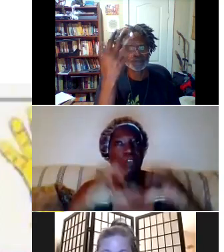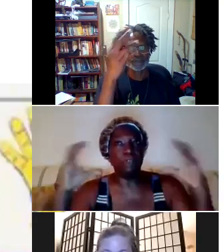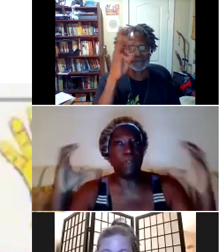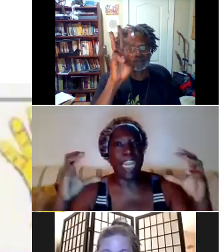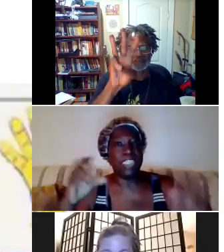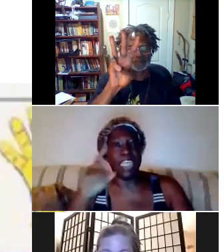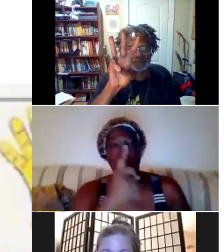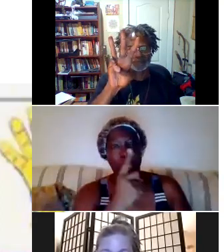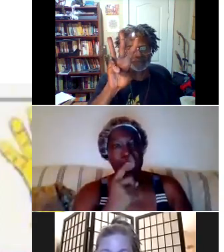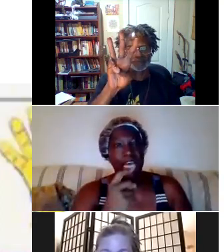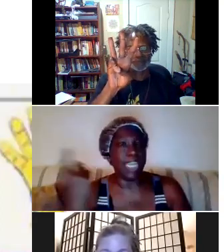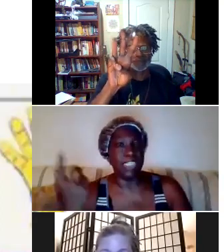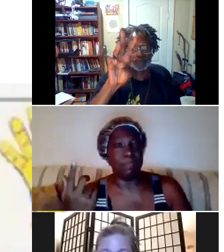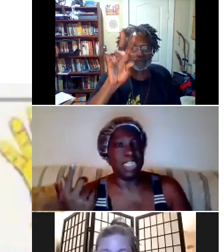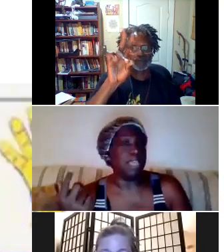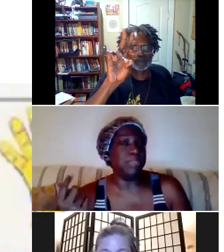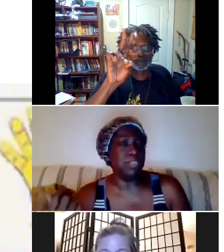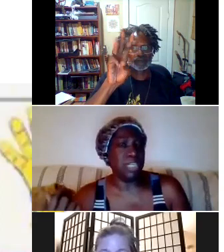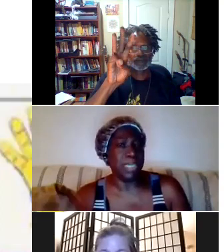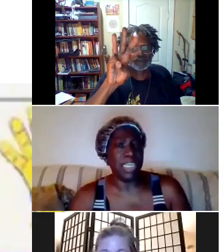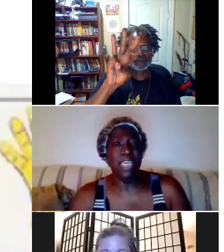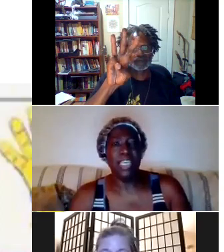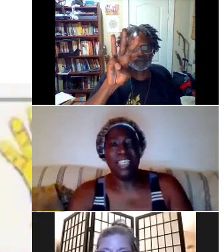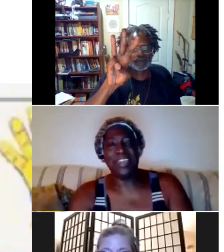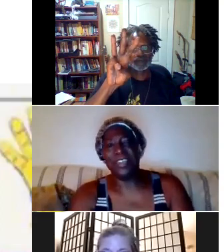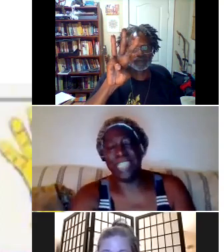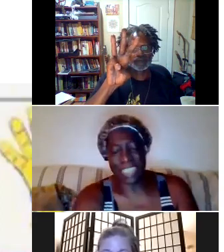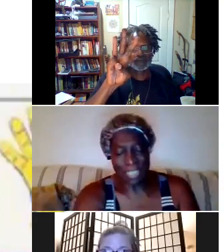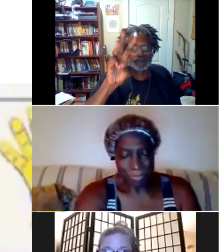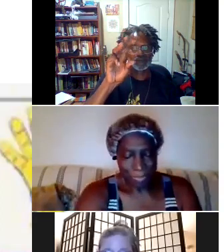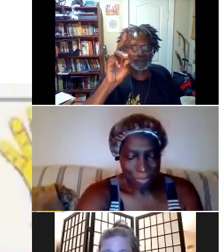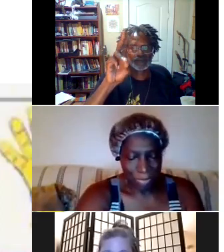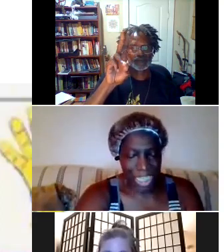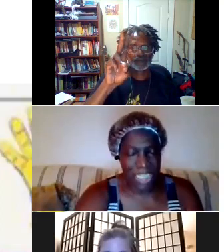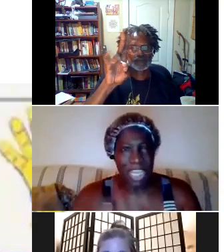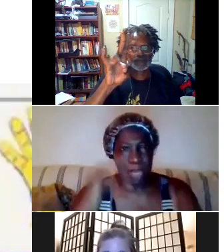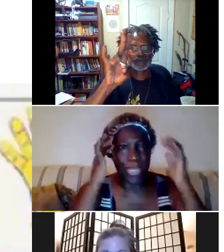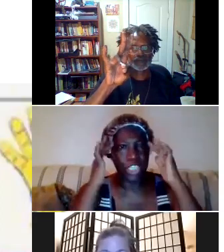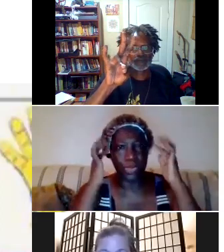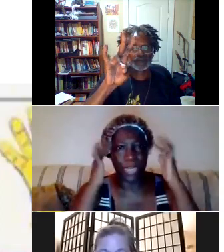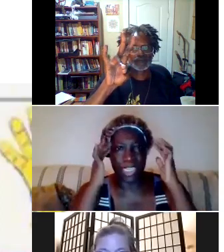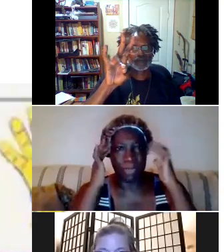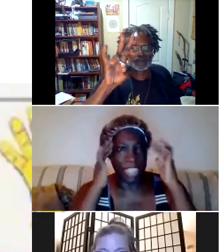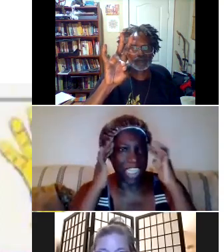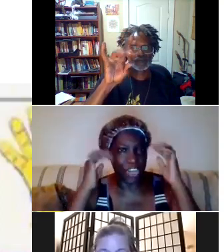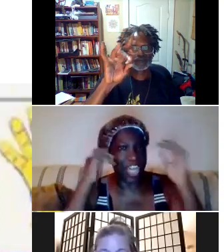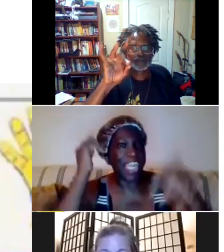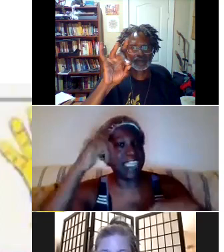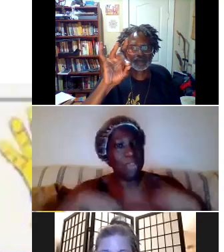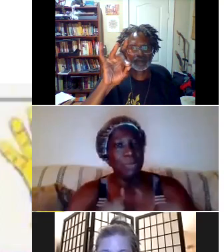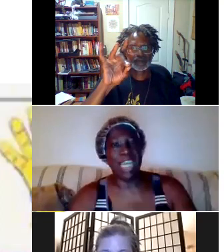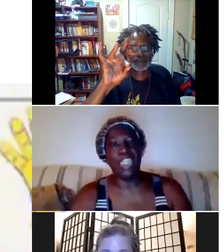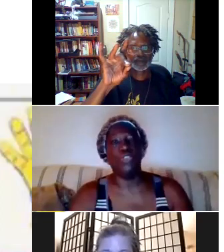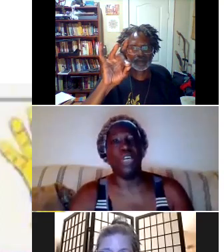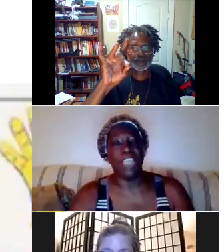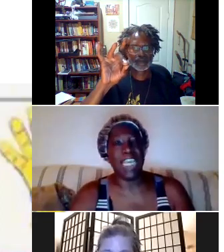a whole phrase that's one sign sometimes. You know what I mean? So it's about picturing something in your head